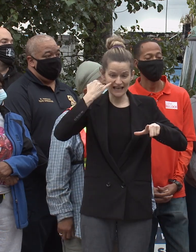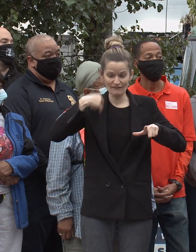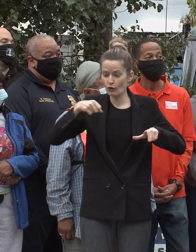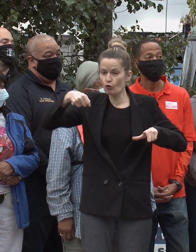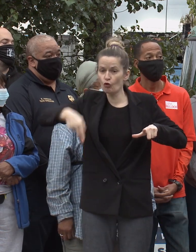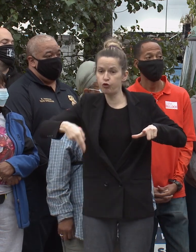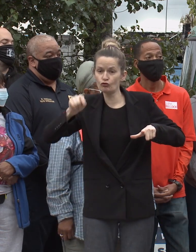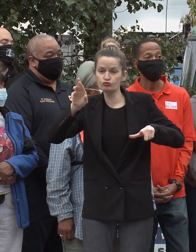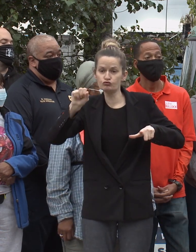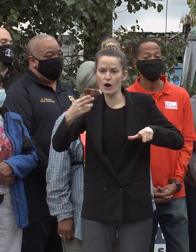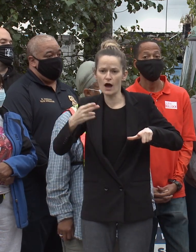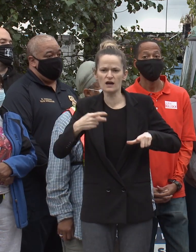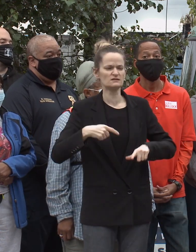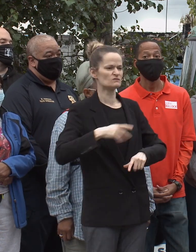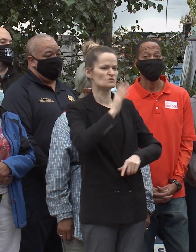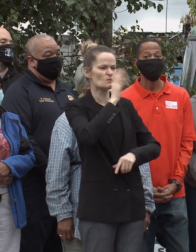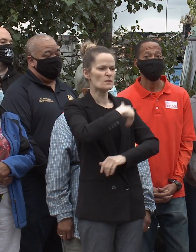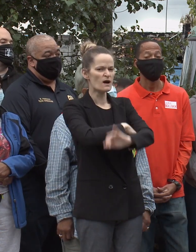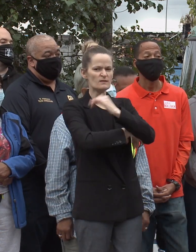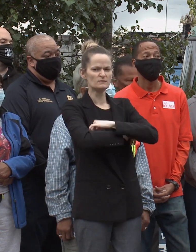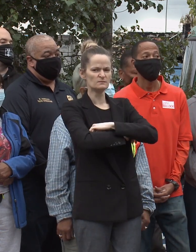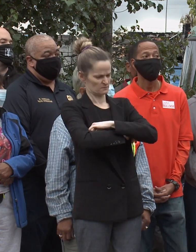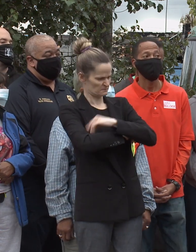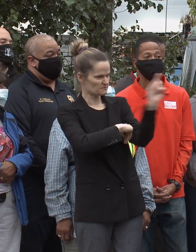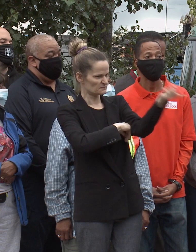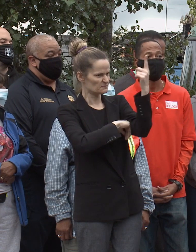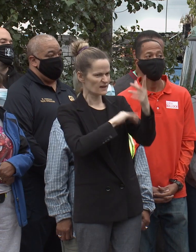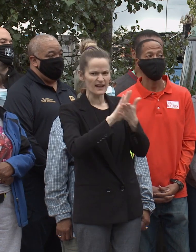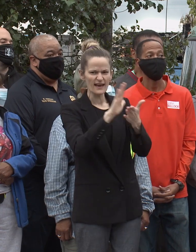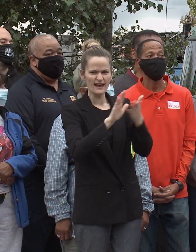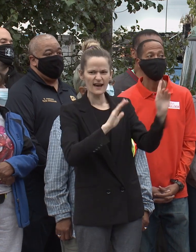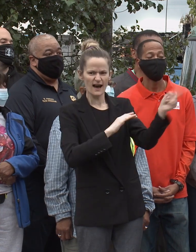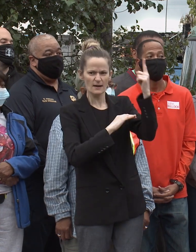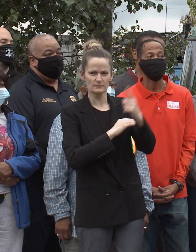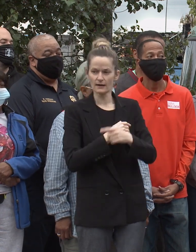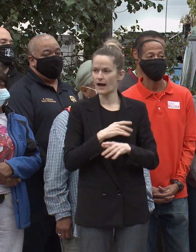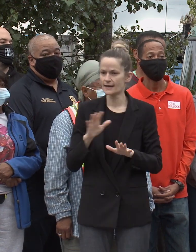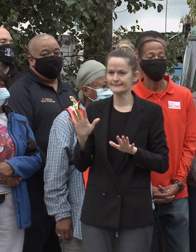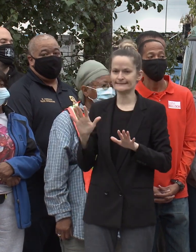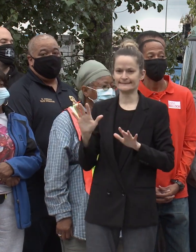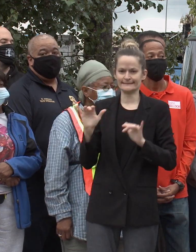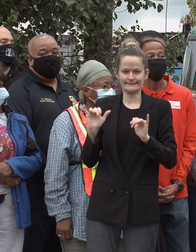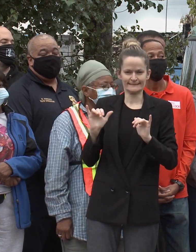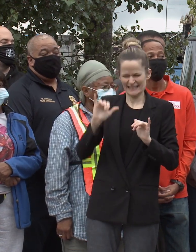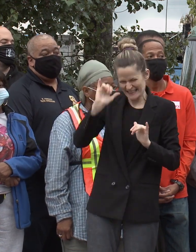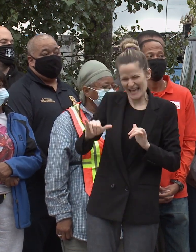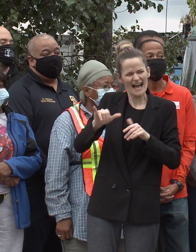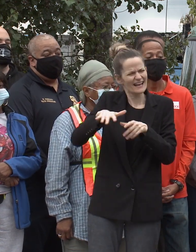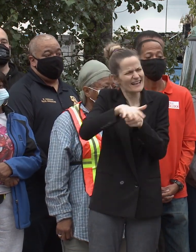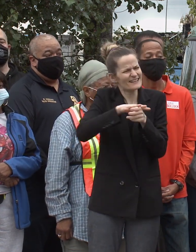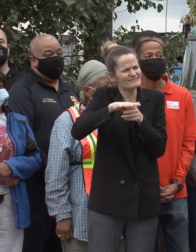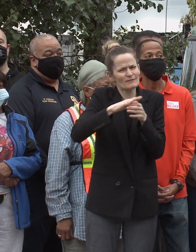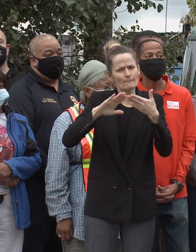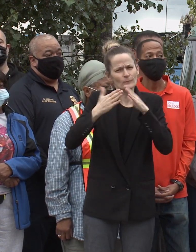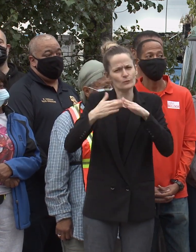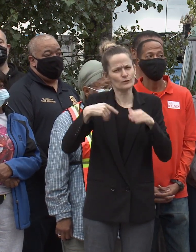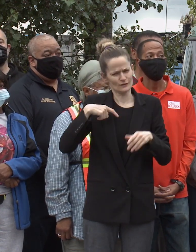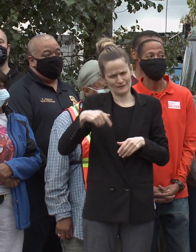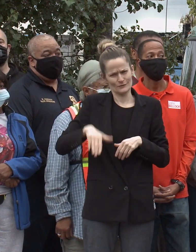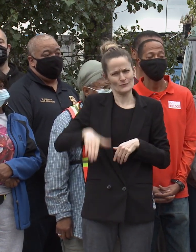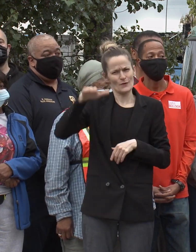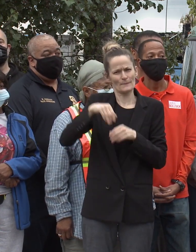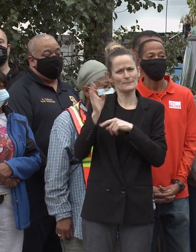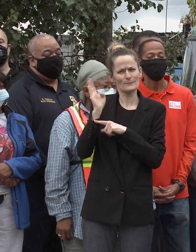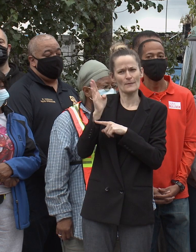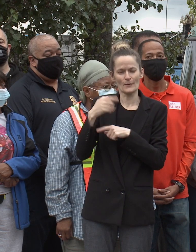make you go pick up every piece of trash on that street. And that's a sense of community we got to continue to bring back here in Baltimore. I'm so excited about this work.